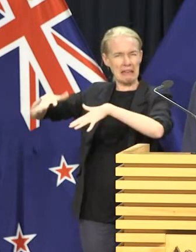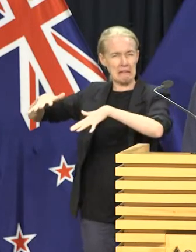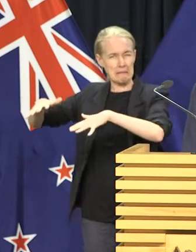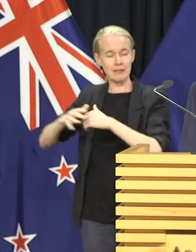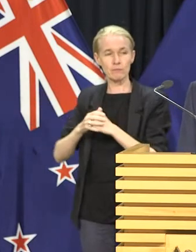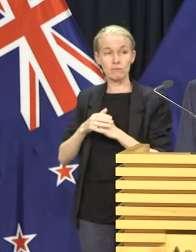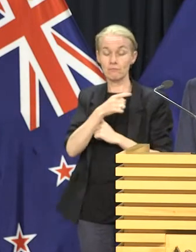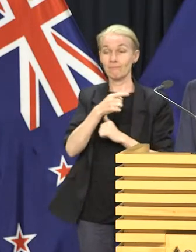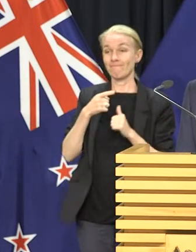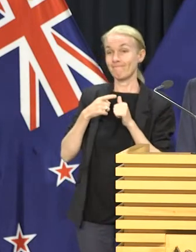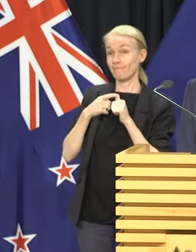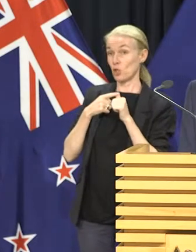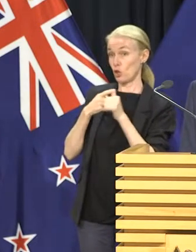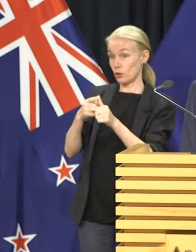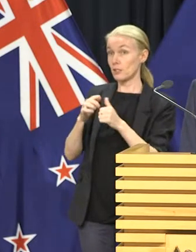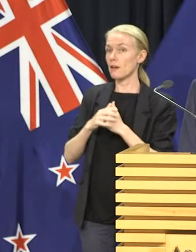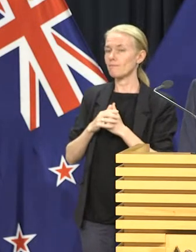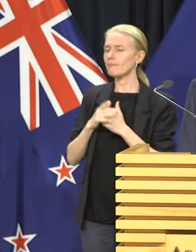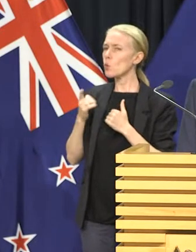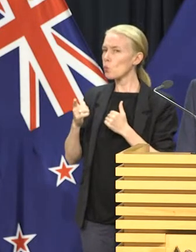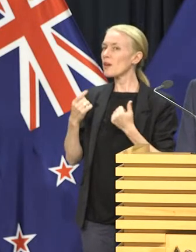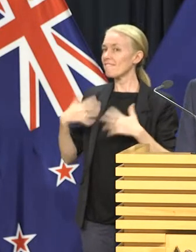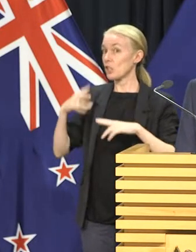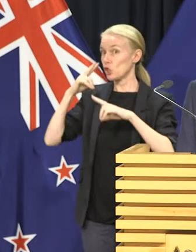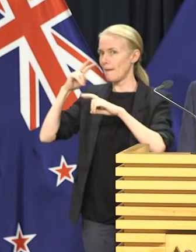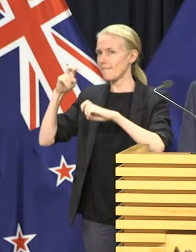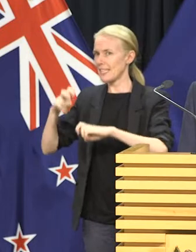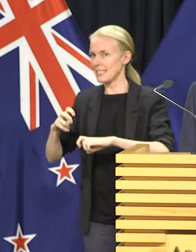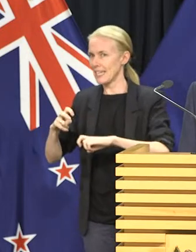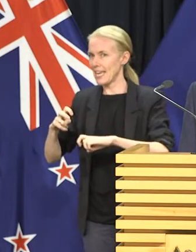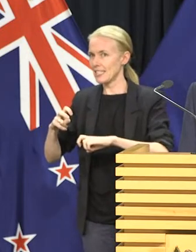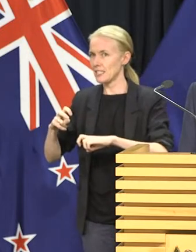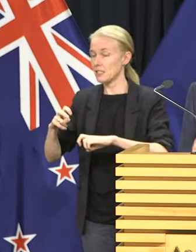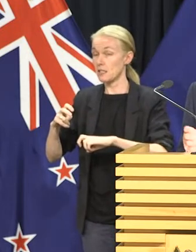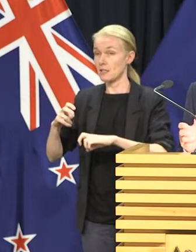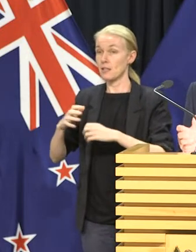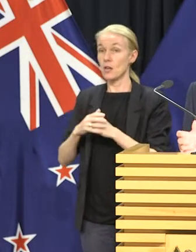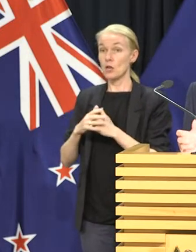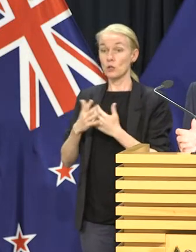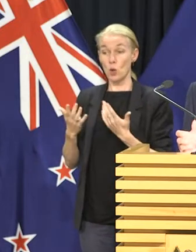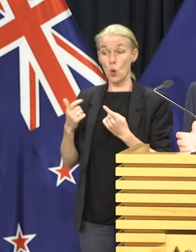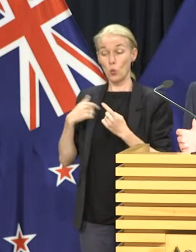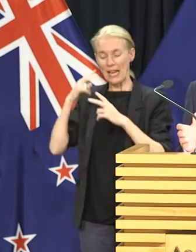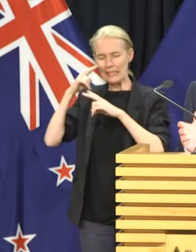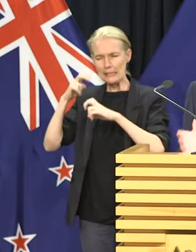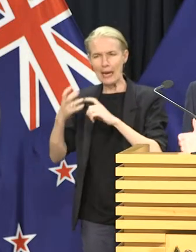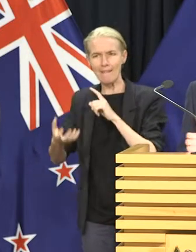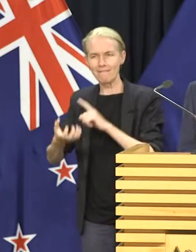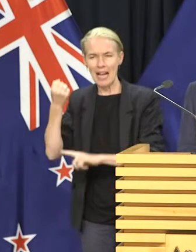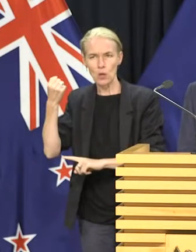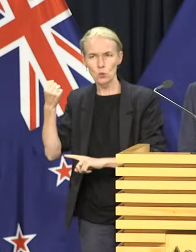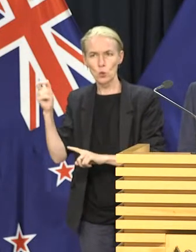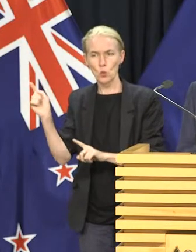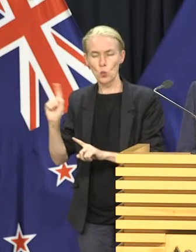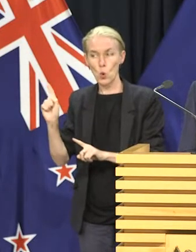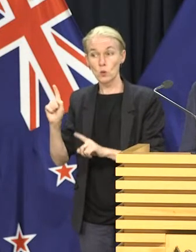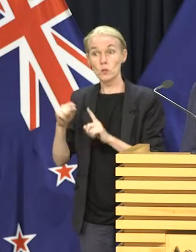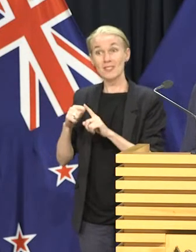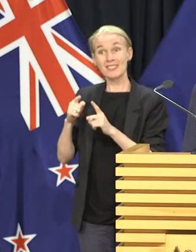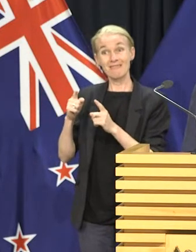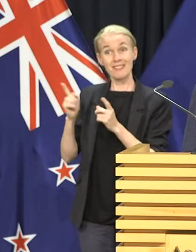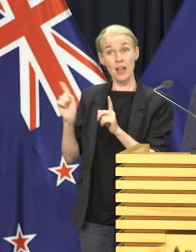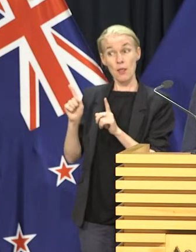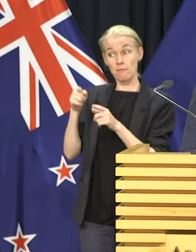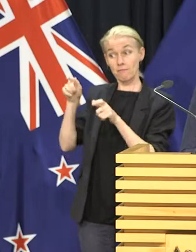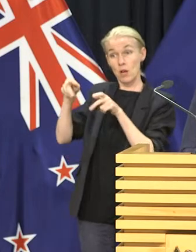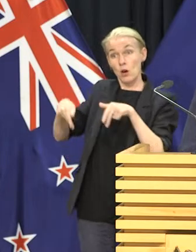because that was one of the concerns raised. Our conclusion, if we look at the nature of those cases, in